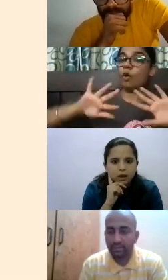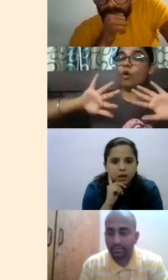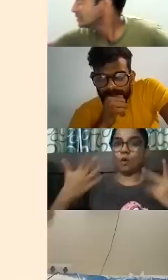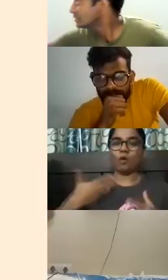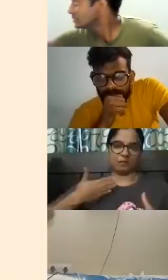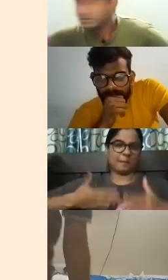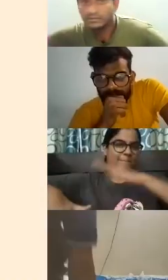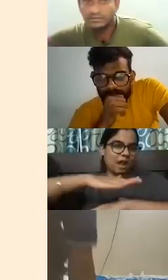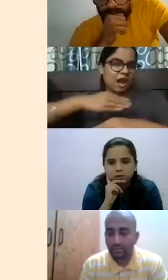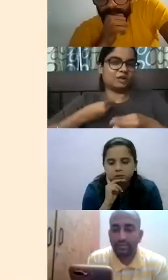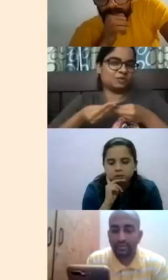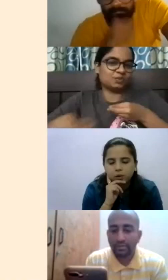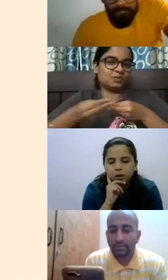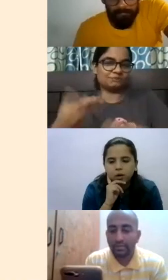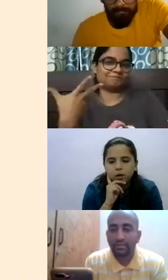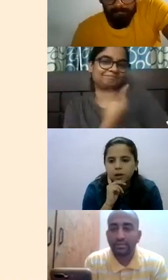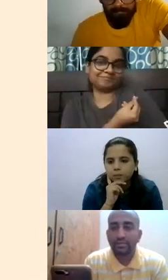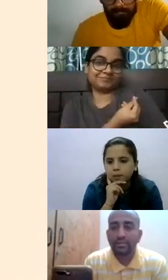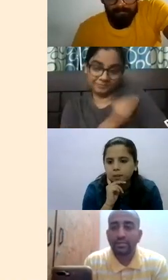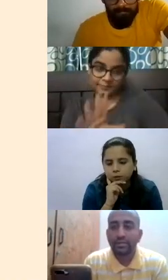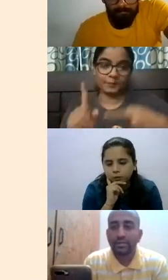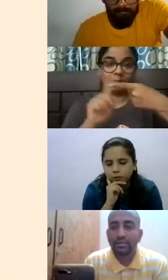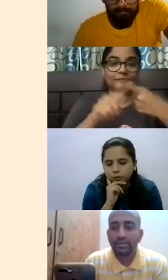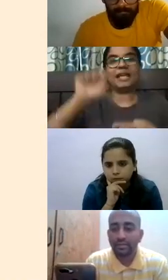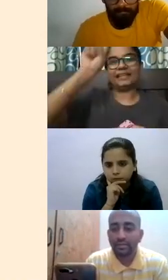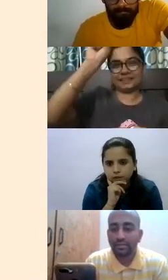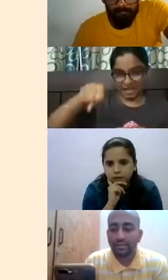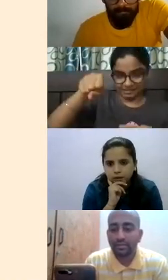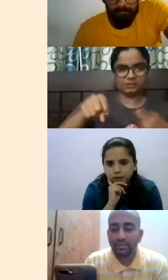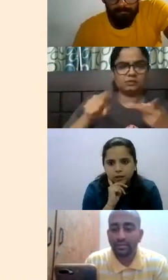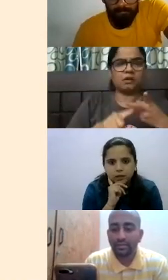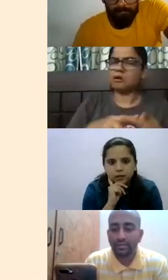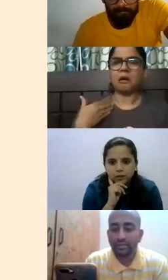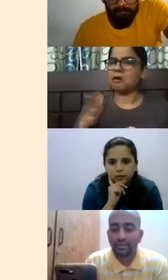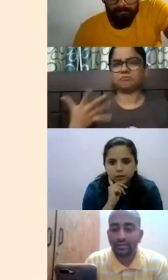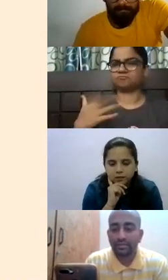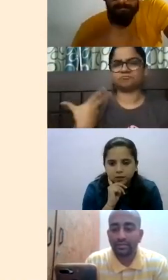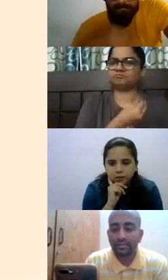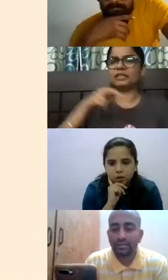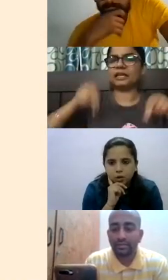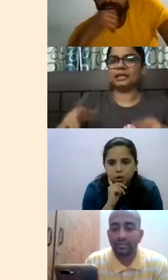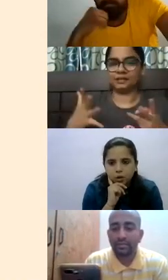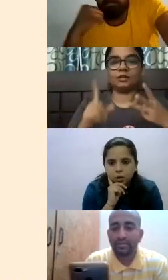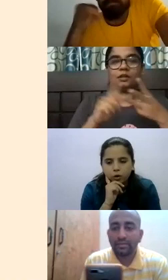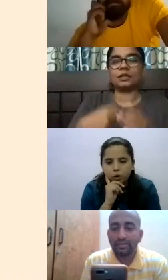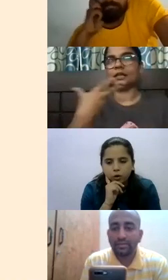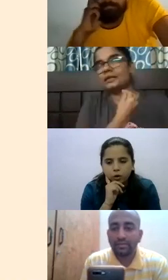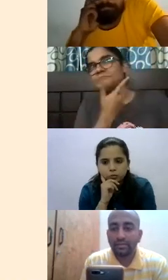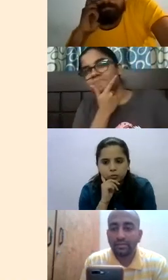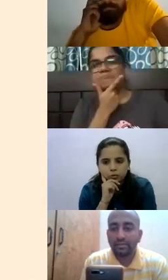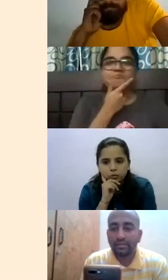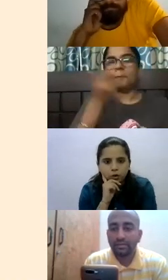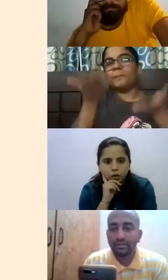have you got your COVID vaccination done or you are planning for it to get it done? If yes or